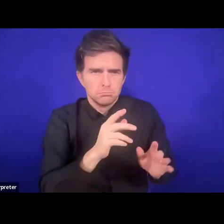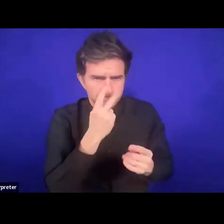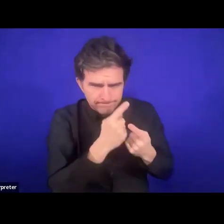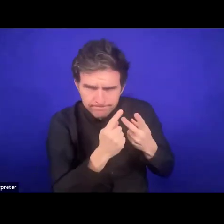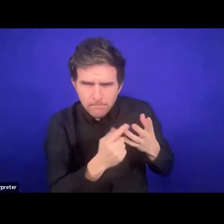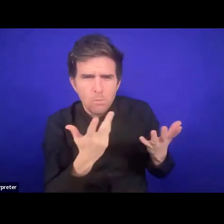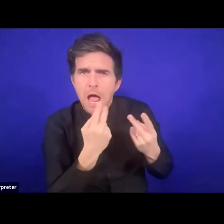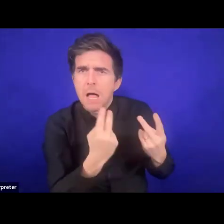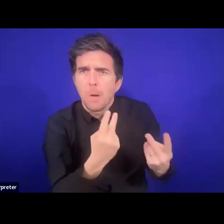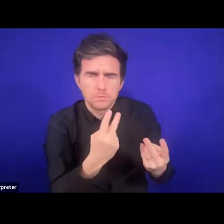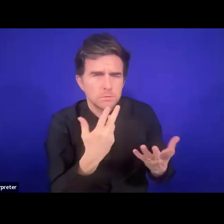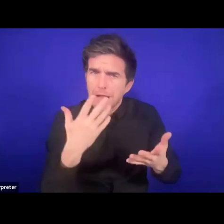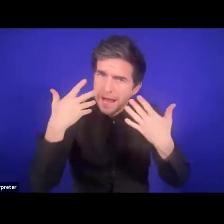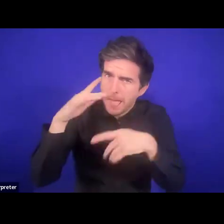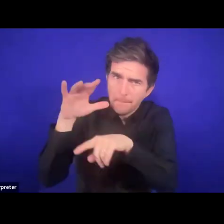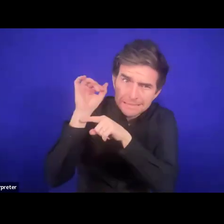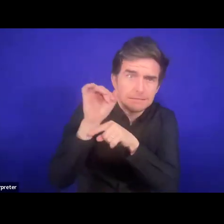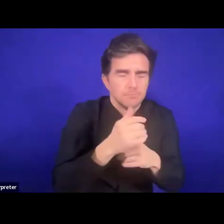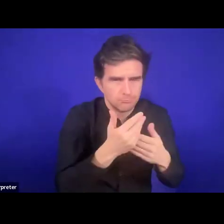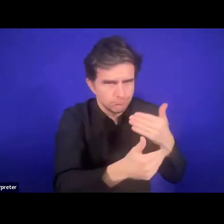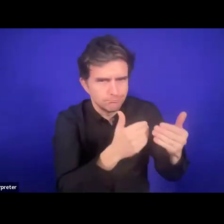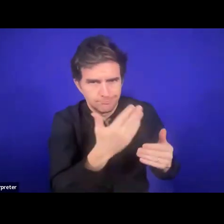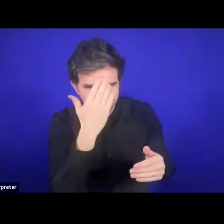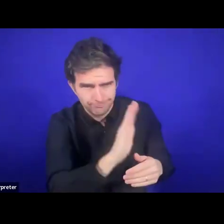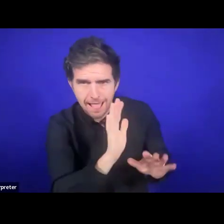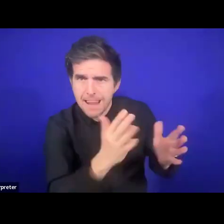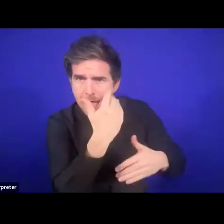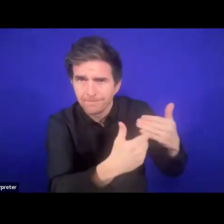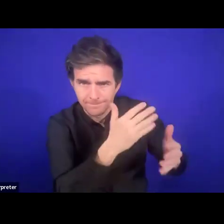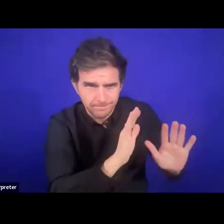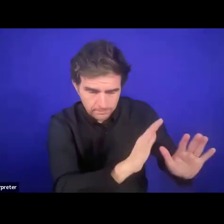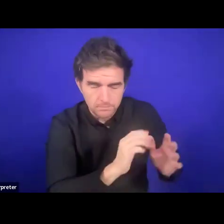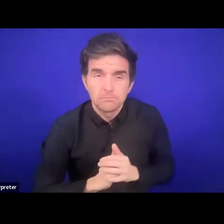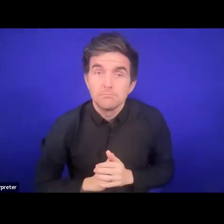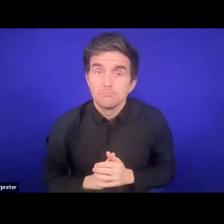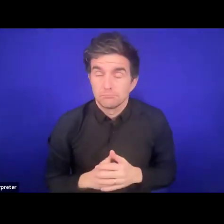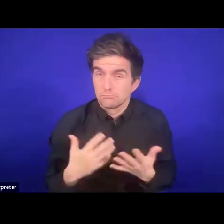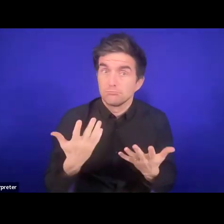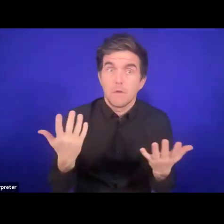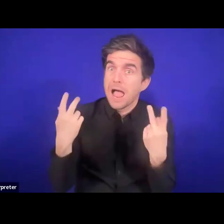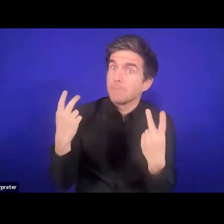in with funding and make sure that these activities are developed.